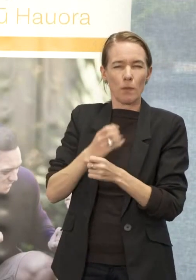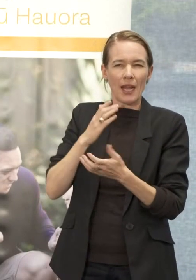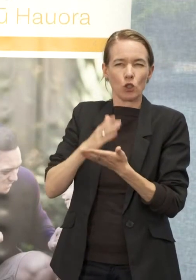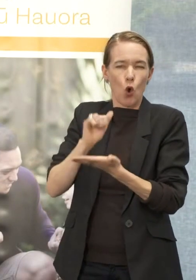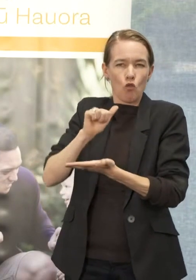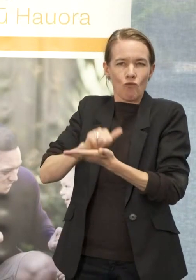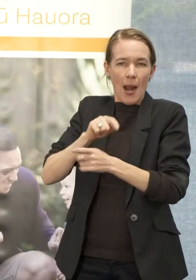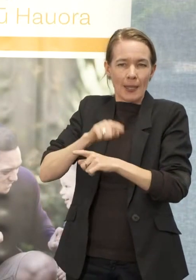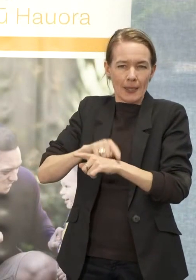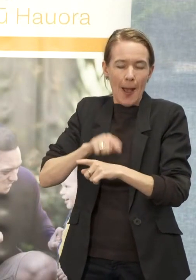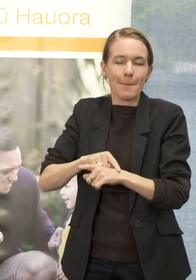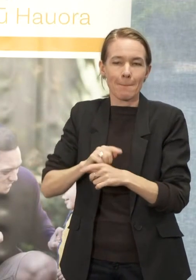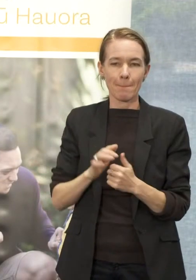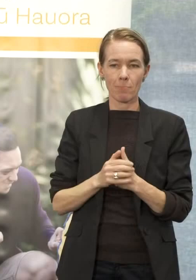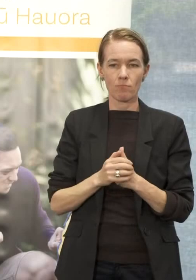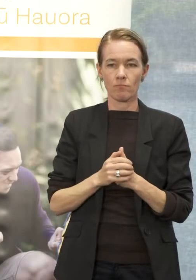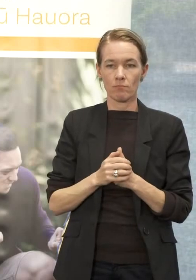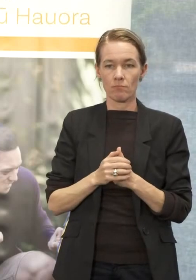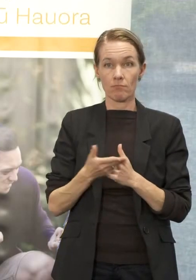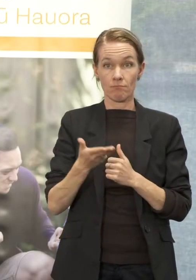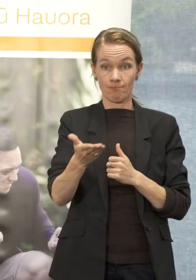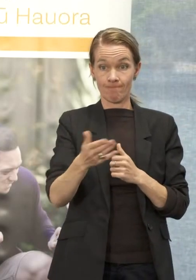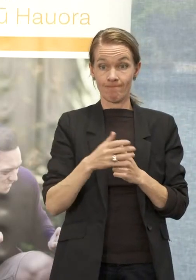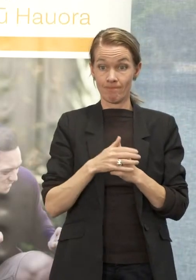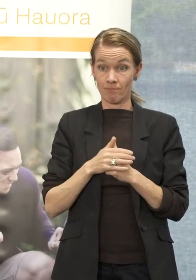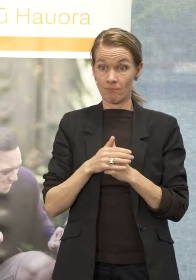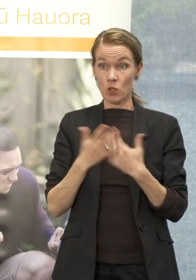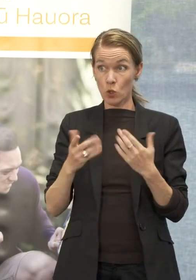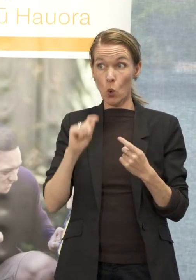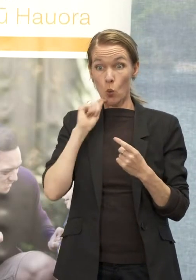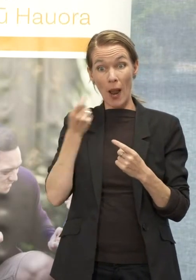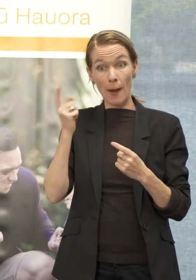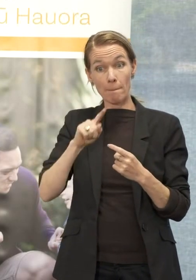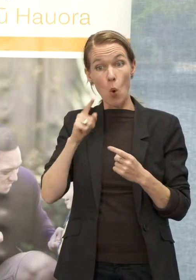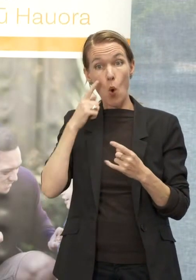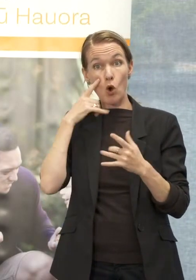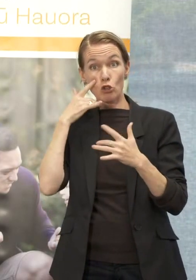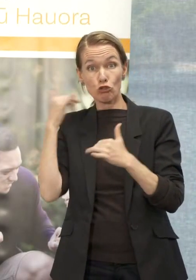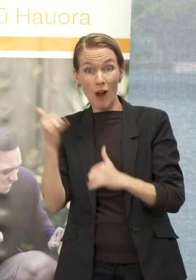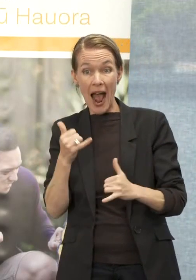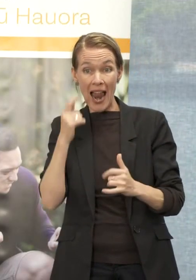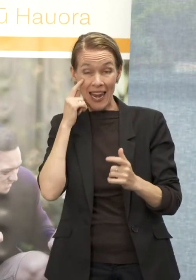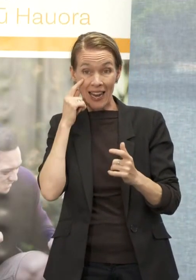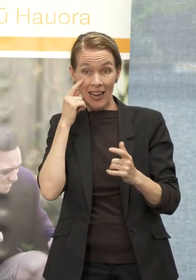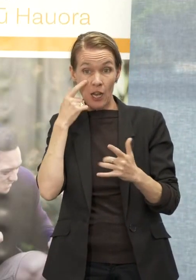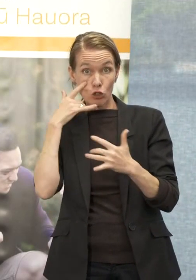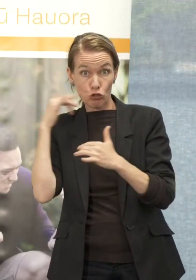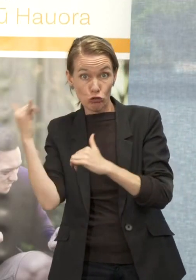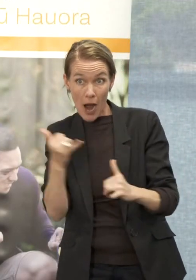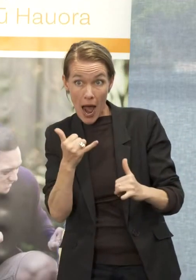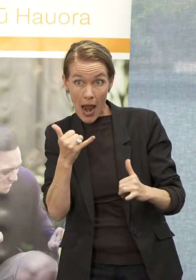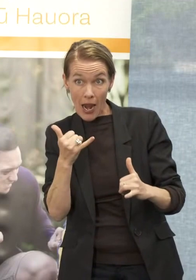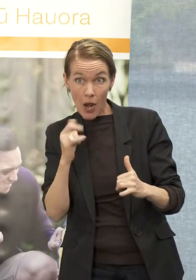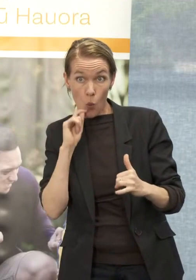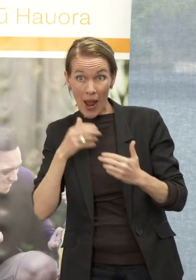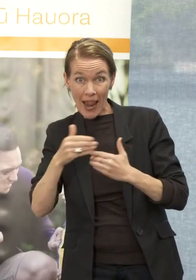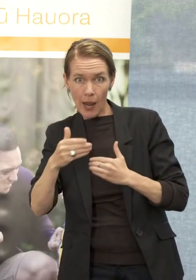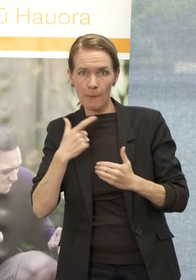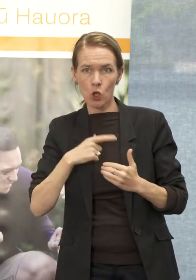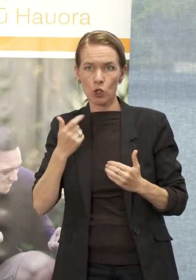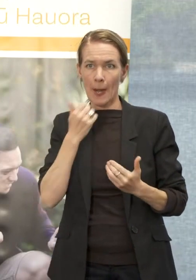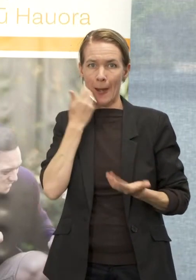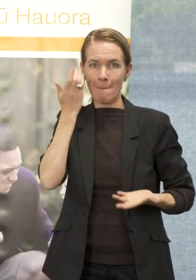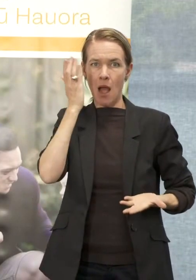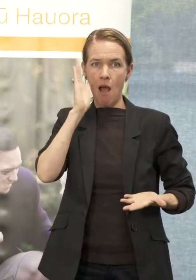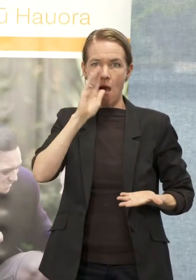about the contact tracing. And are there any plans for further stress testing now that there is kind of a lull in cases at the moment?